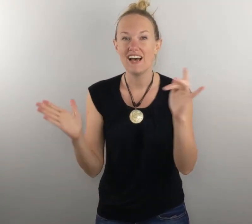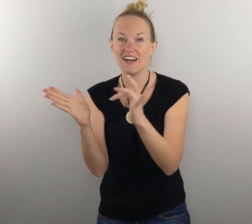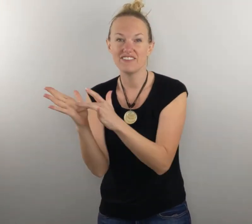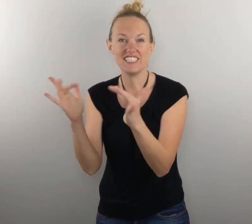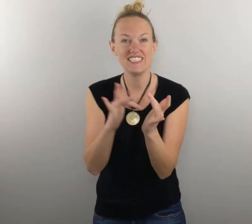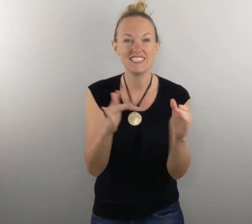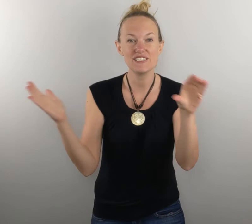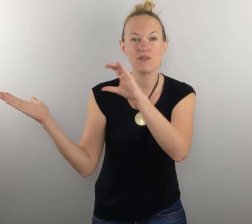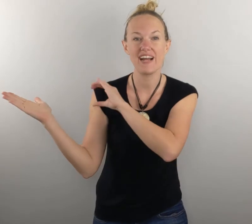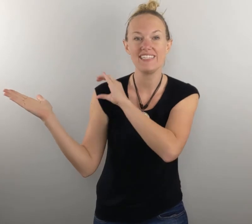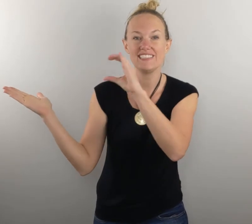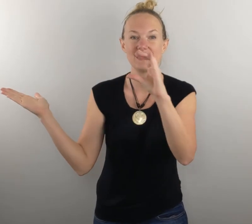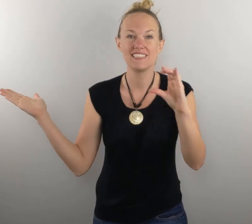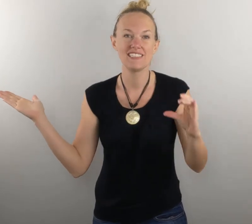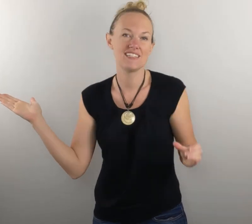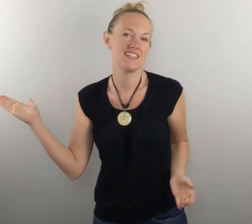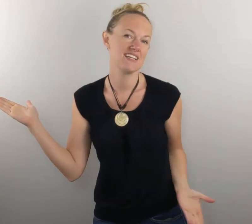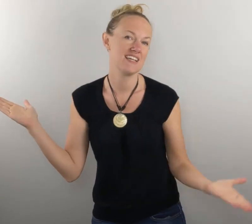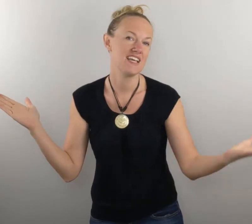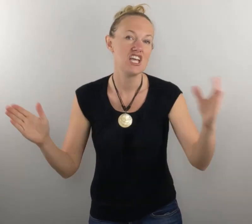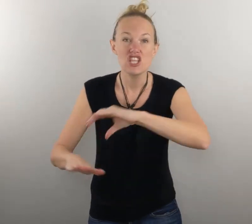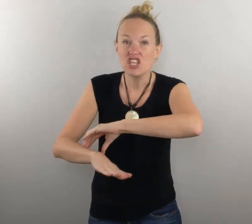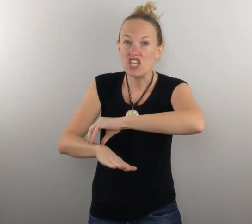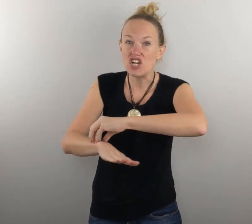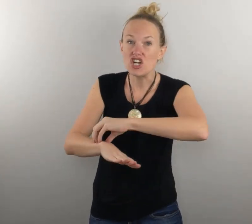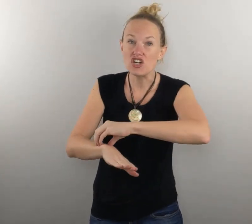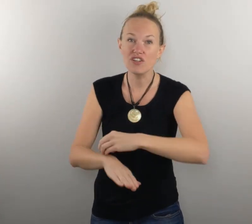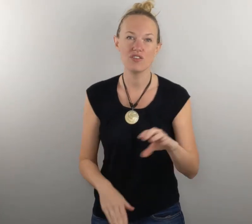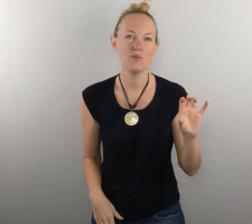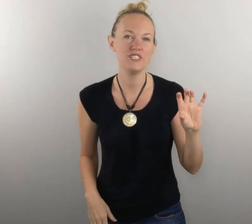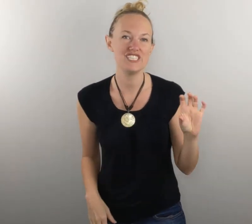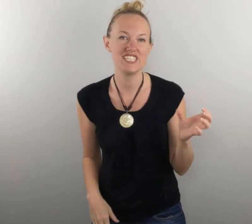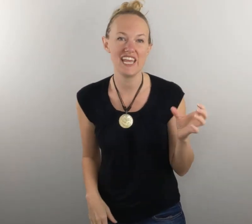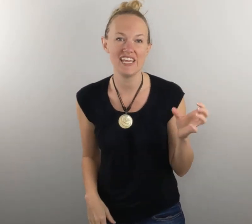of Jesus Christ, the earth would shake